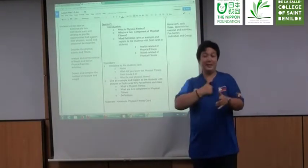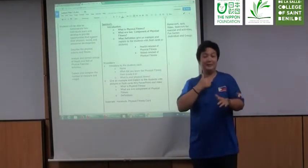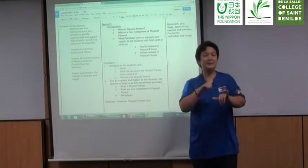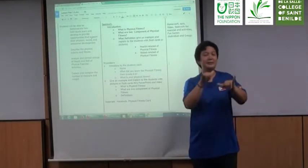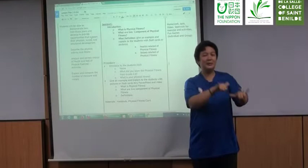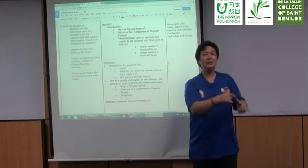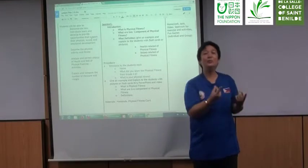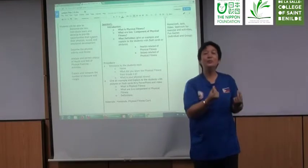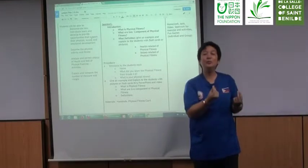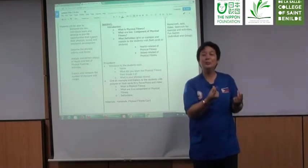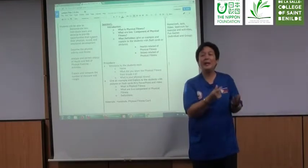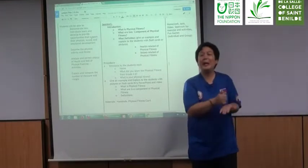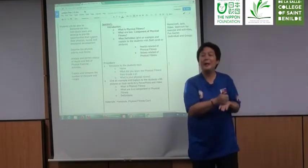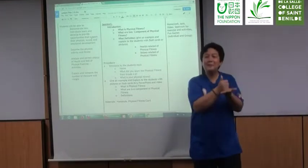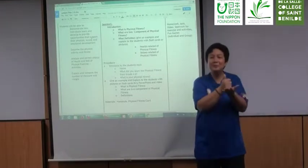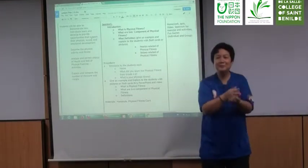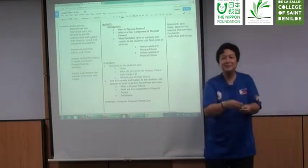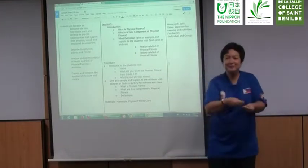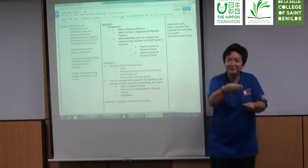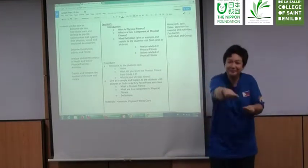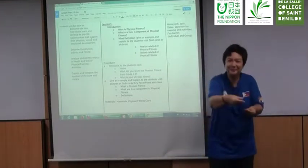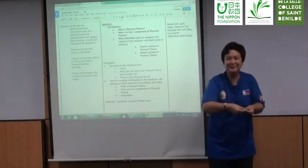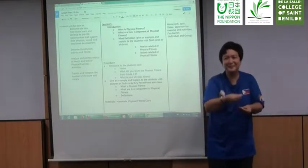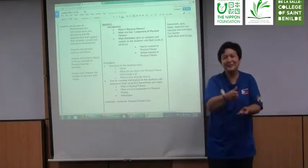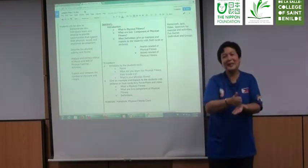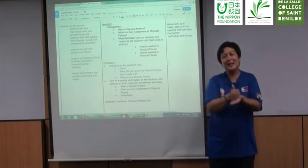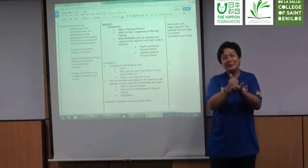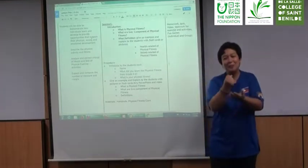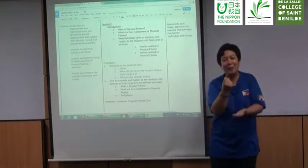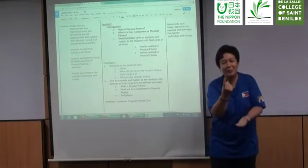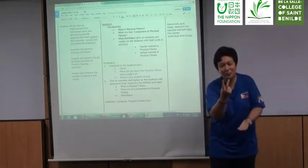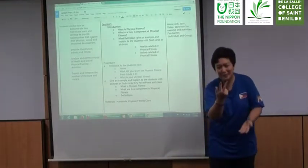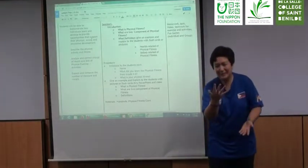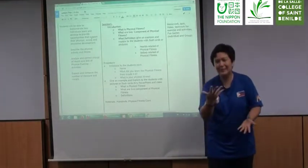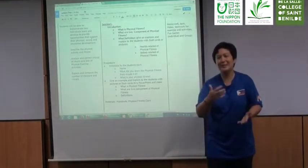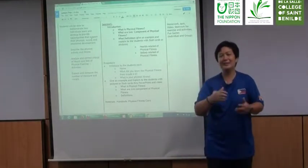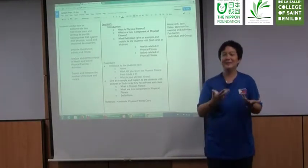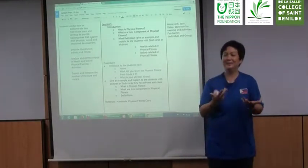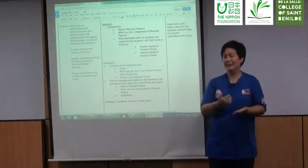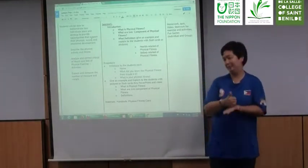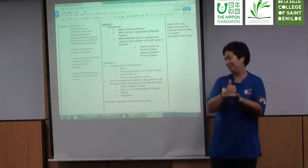Getting their background information, and how they teach that,